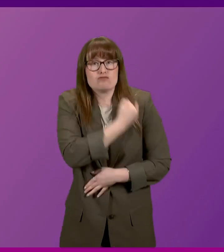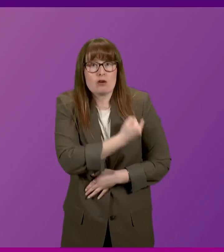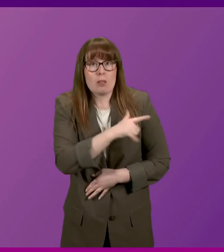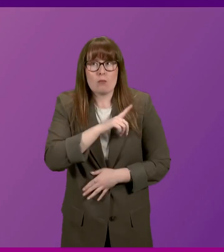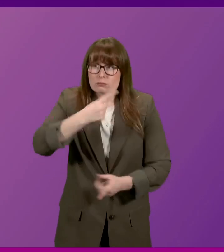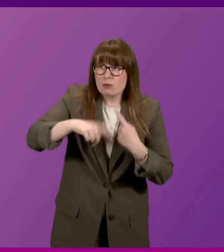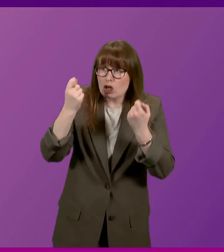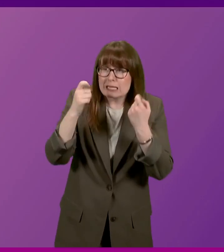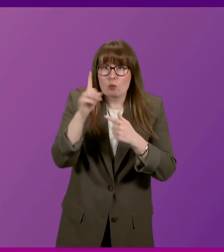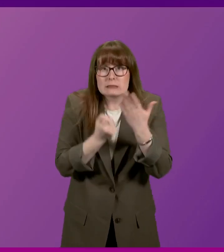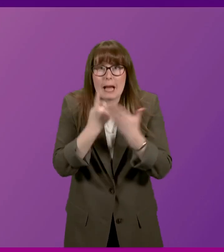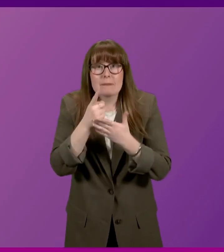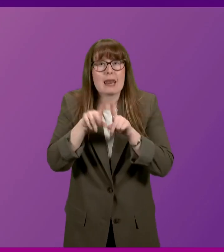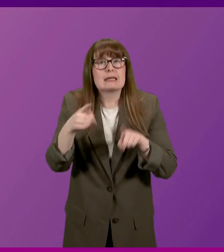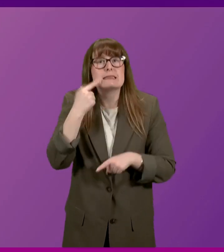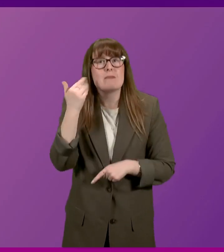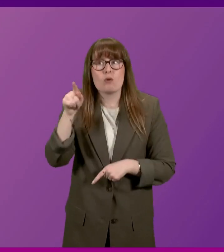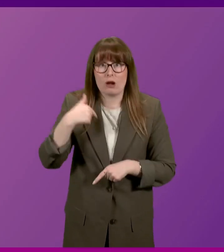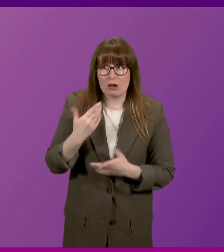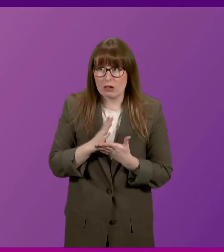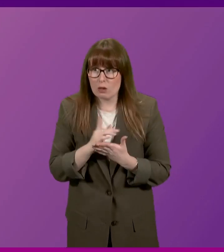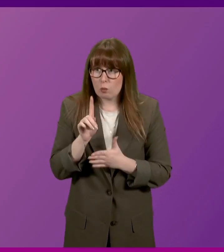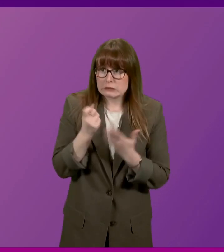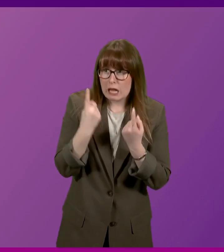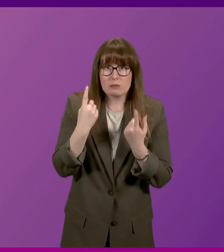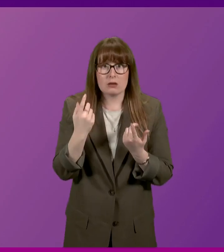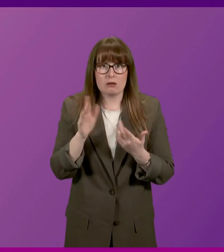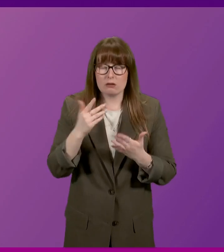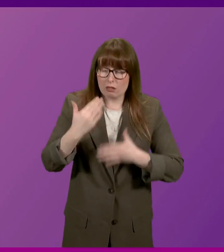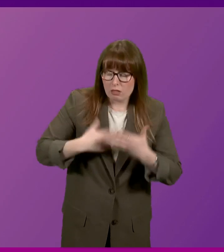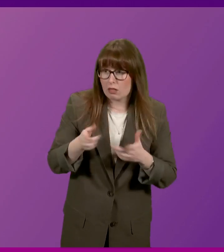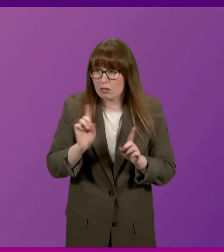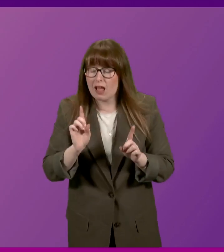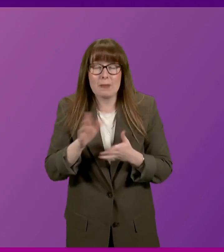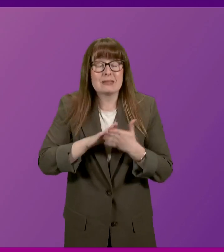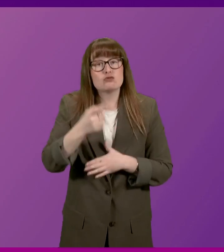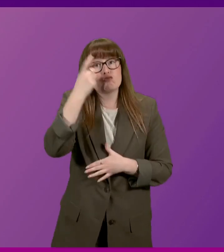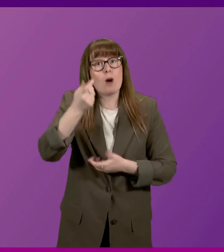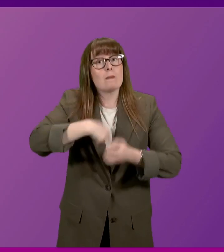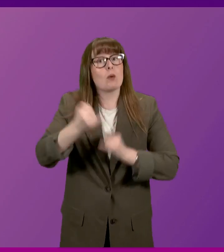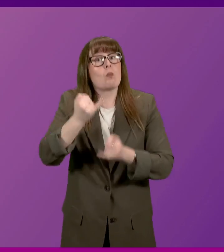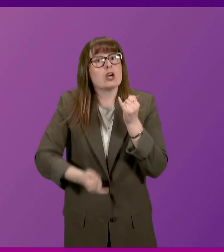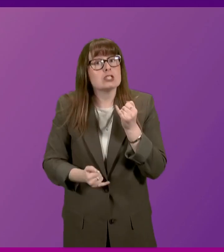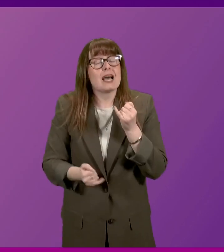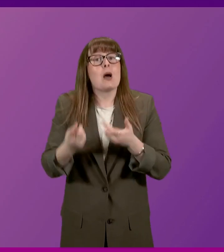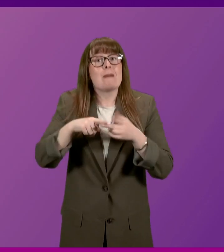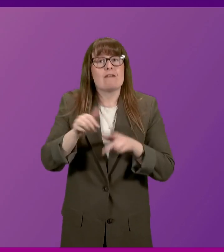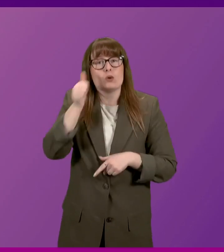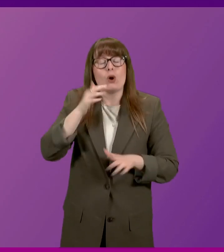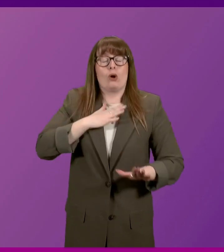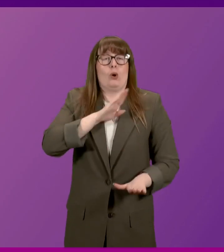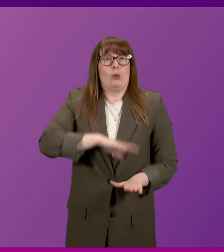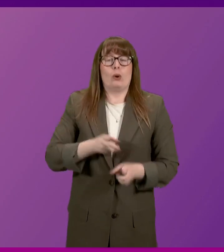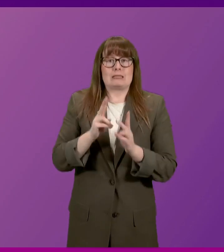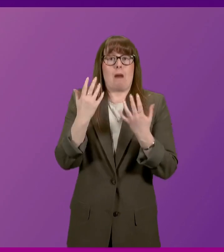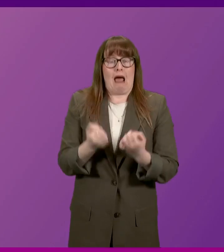what's happening. Like Claire said, not knowing what's happening can actually then exacerbate feelings of trauma. Well, if you know that there is an interpreter that's been booked and is